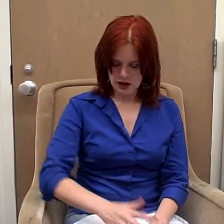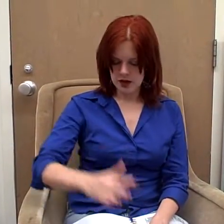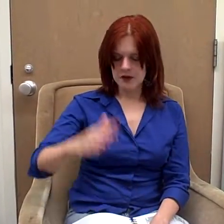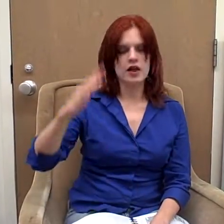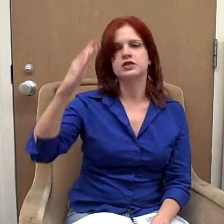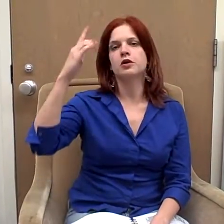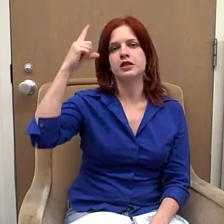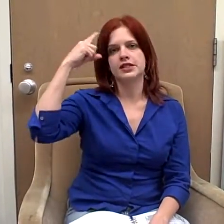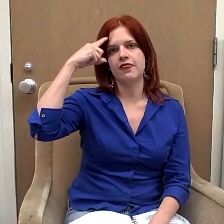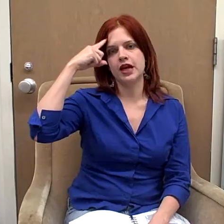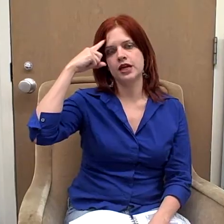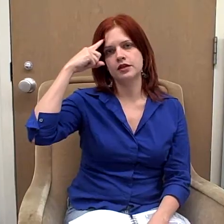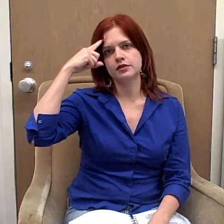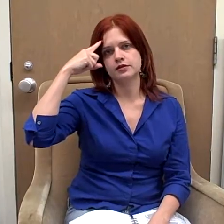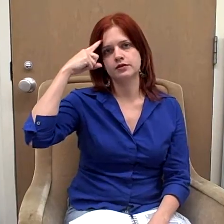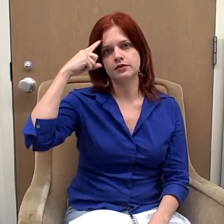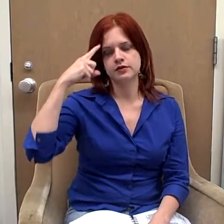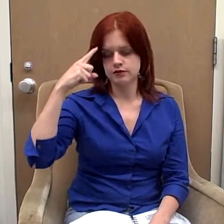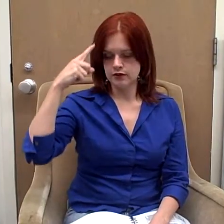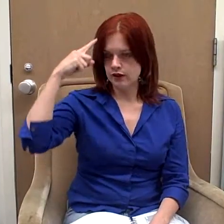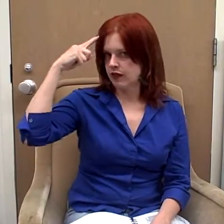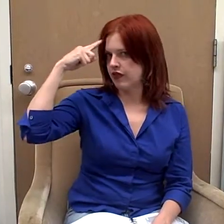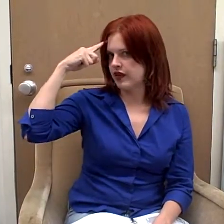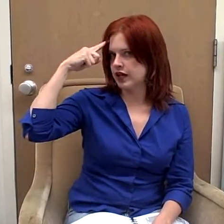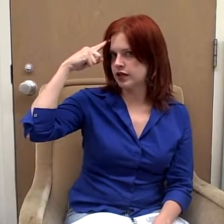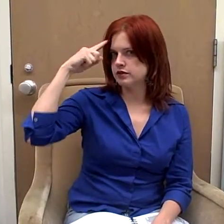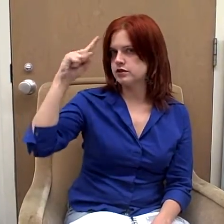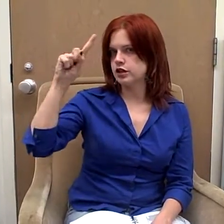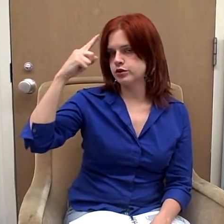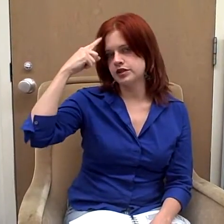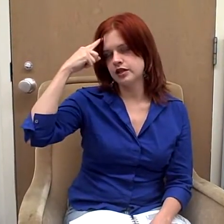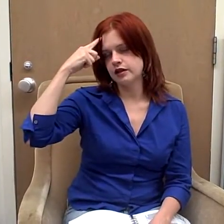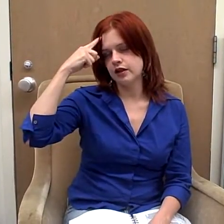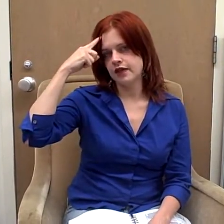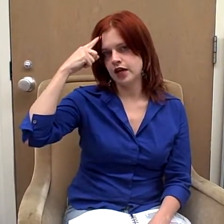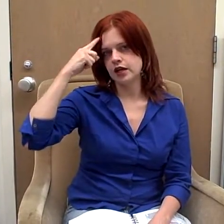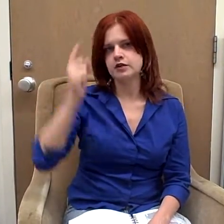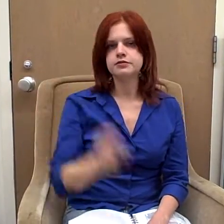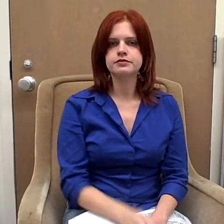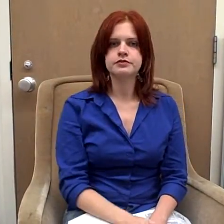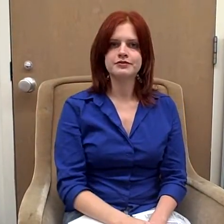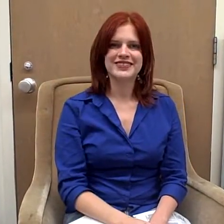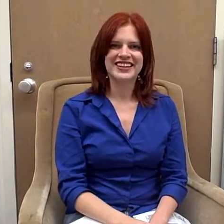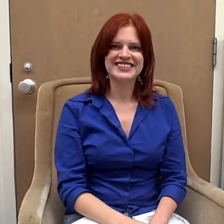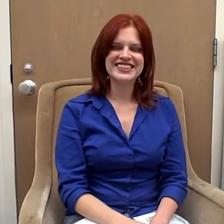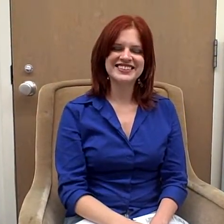And the last one is think. Think. Closed D. Think. And that's it.